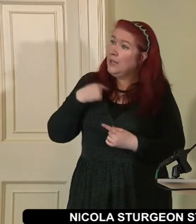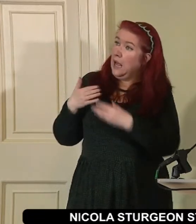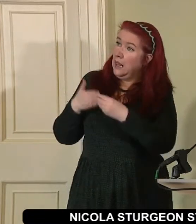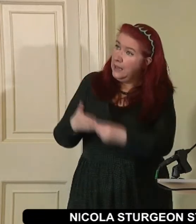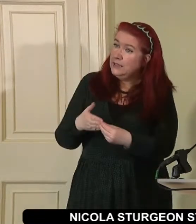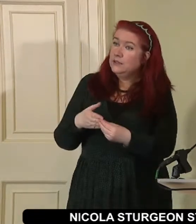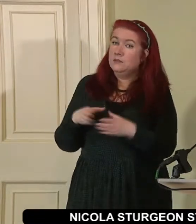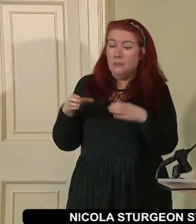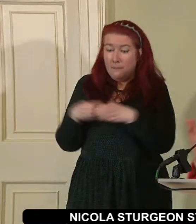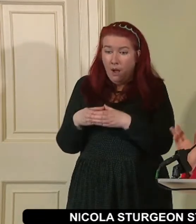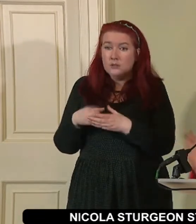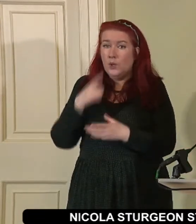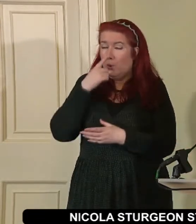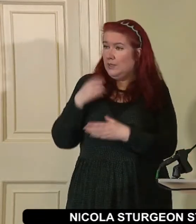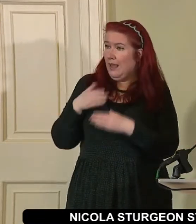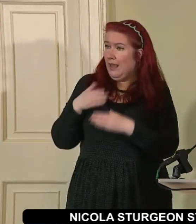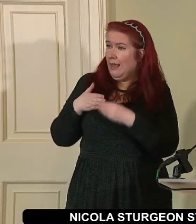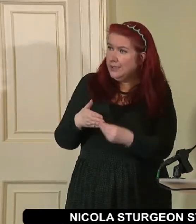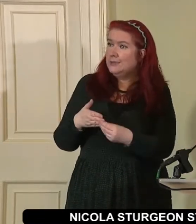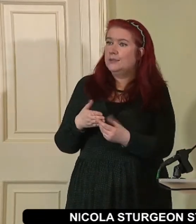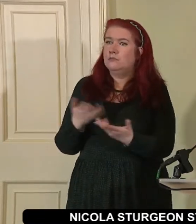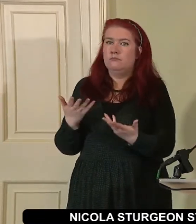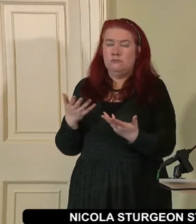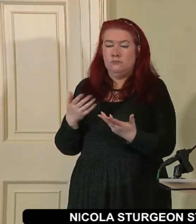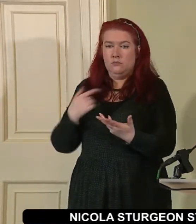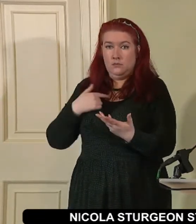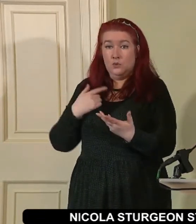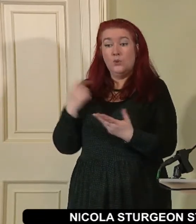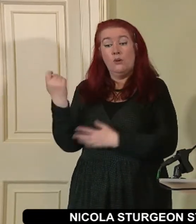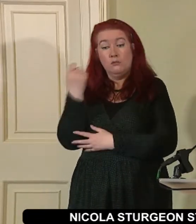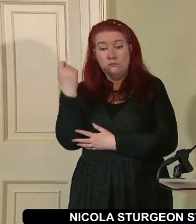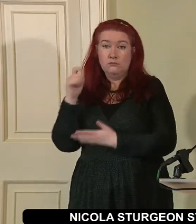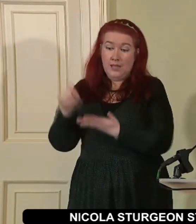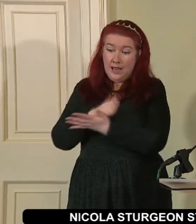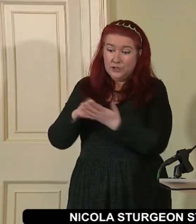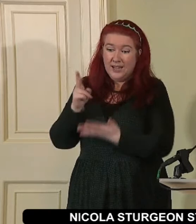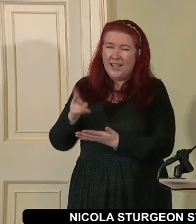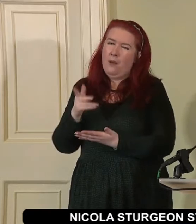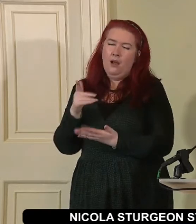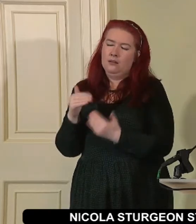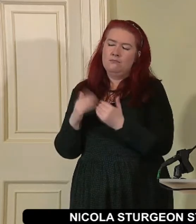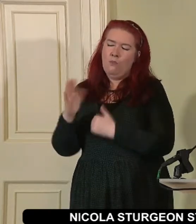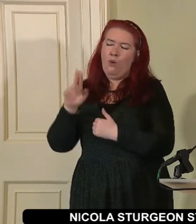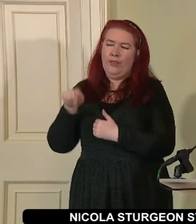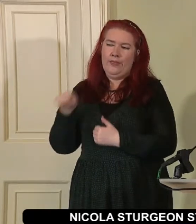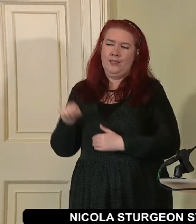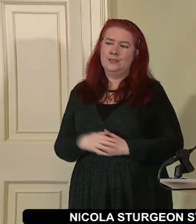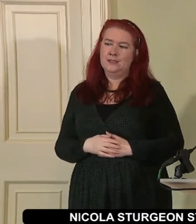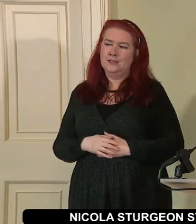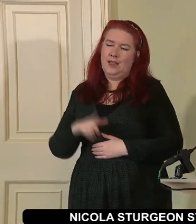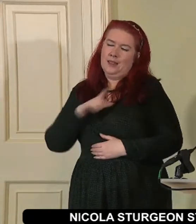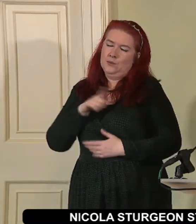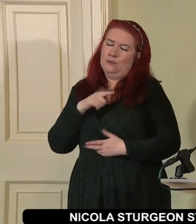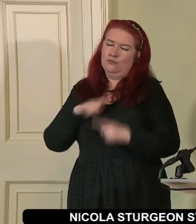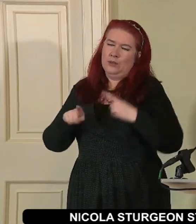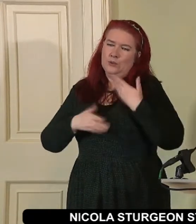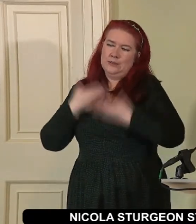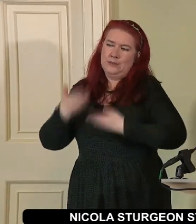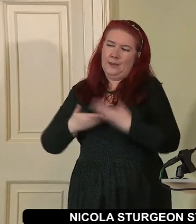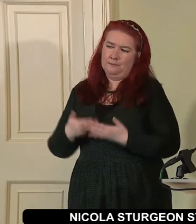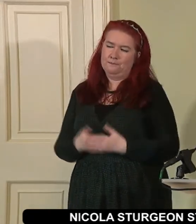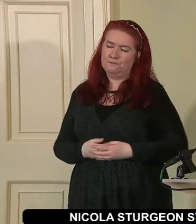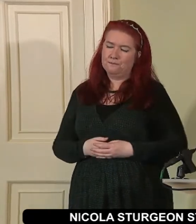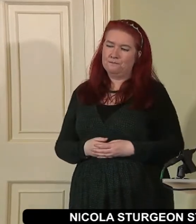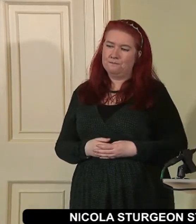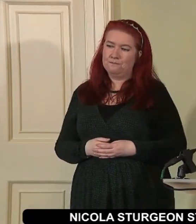country forward, certainly the party to electoral success, the answer is yes, but it is much deeper than that, which is what I've been trying to give a sense